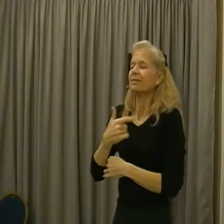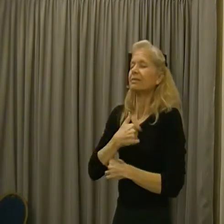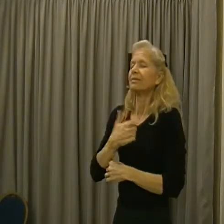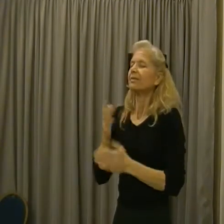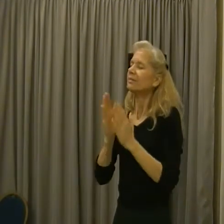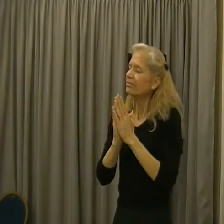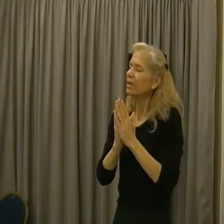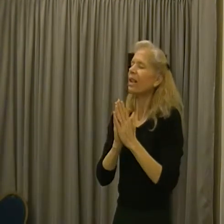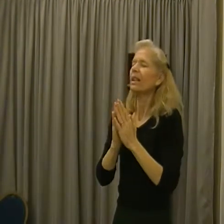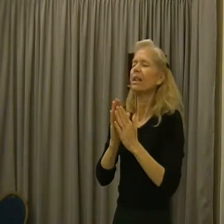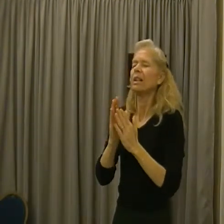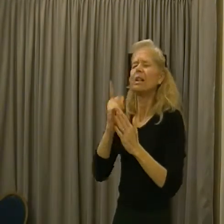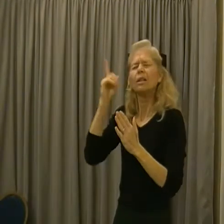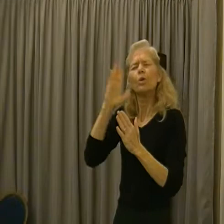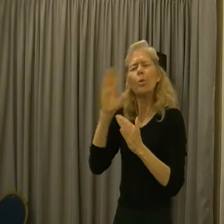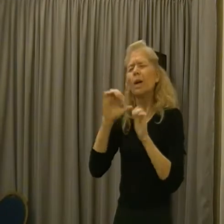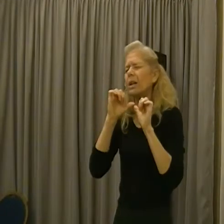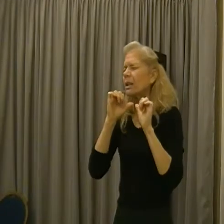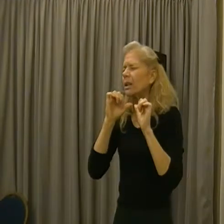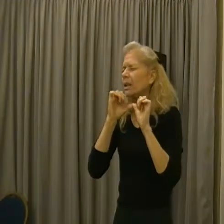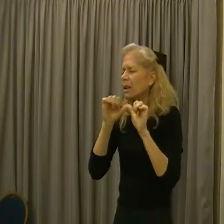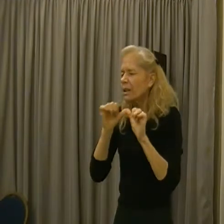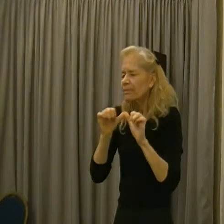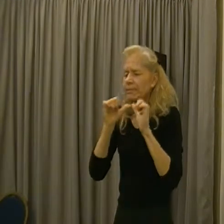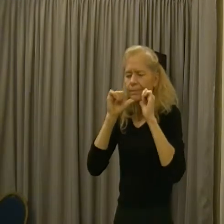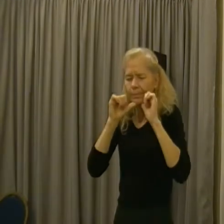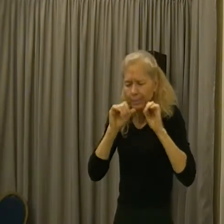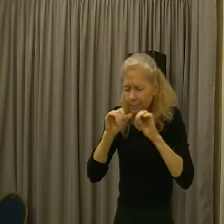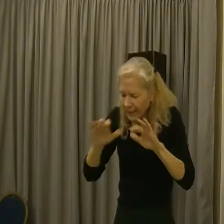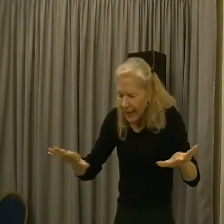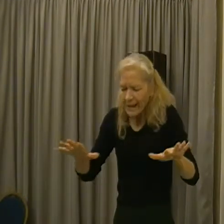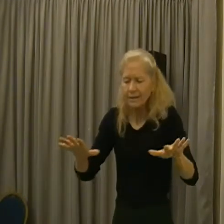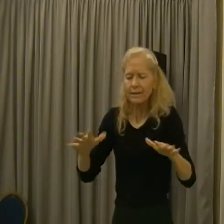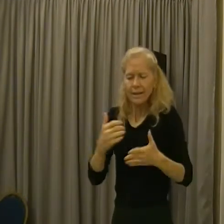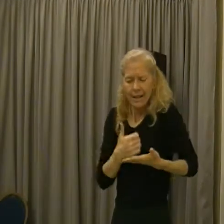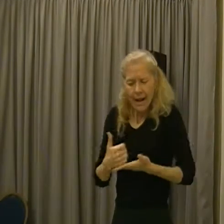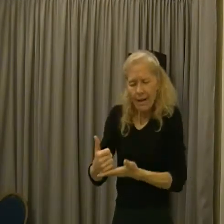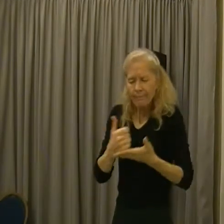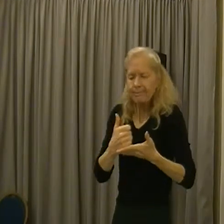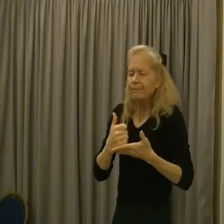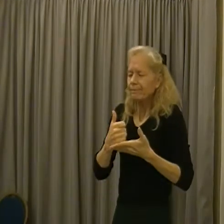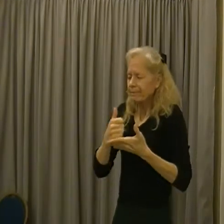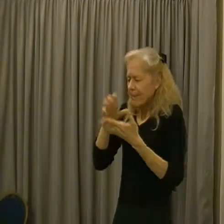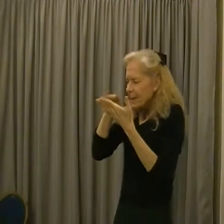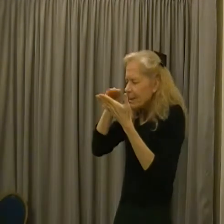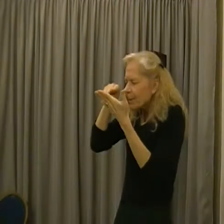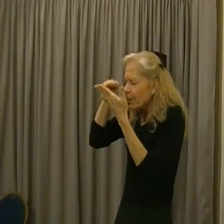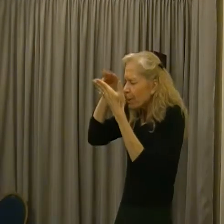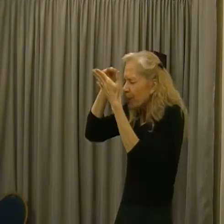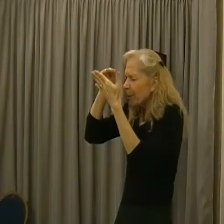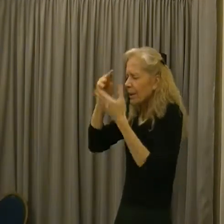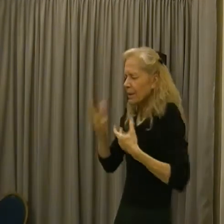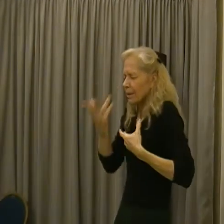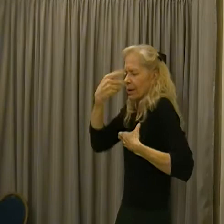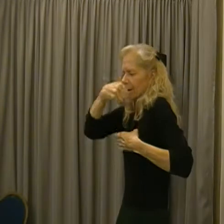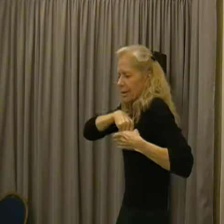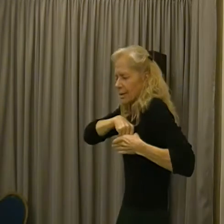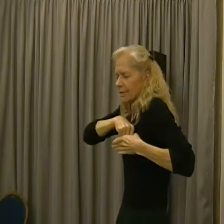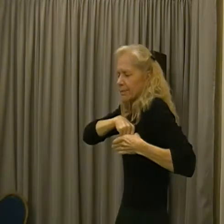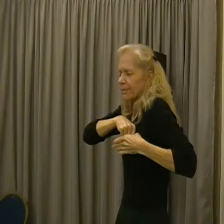Oh, Father, it's a wonderful, glorious thing to know you and worship you, to live for you and to know that one day we will see you face